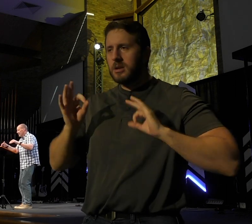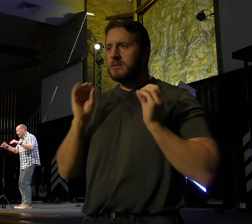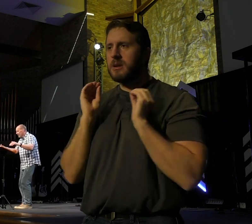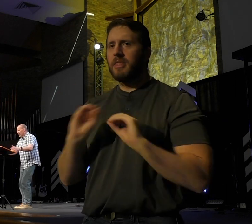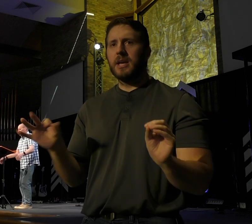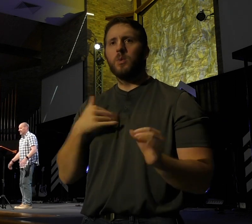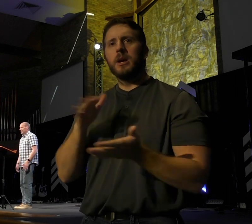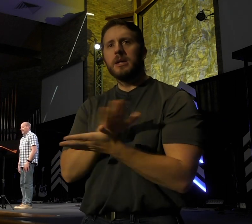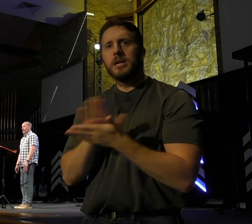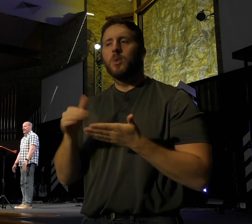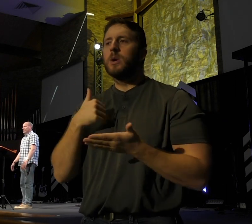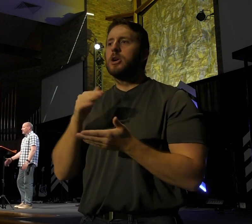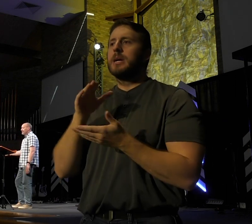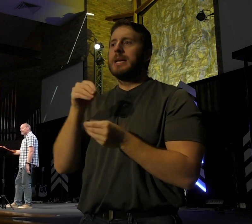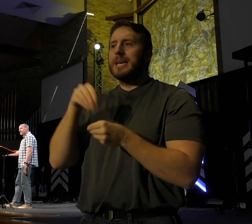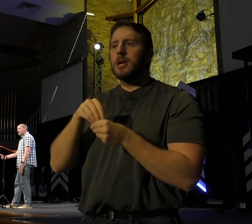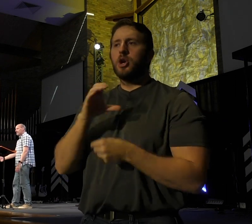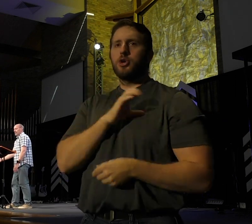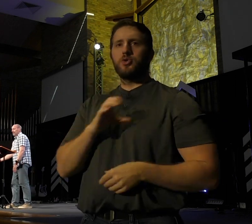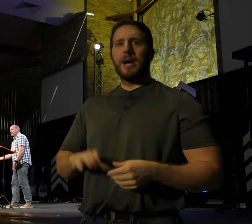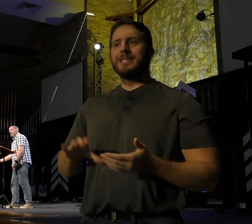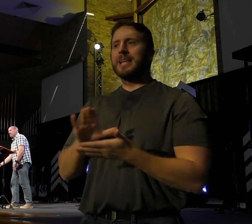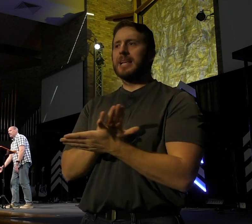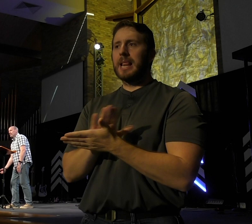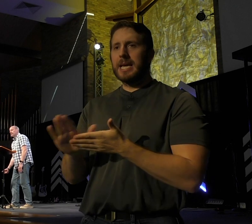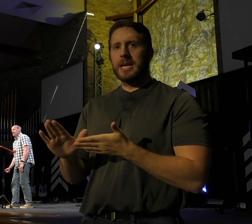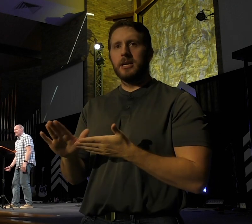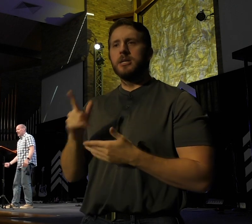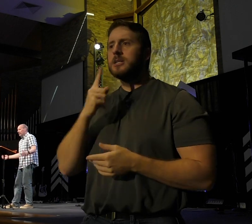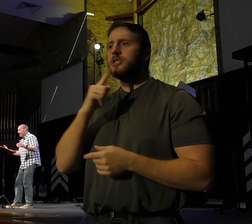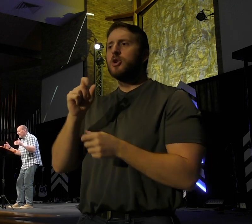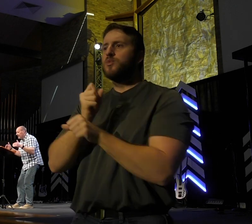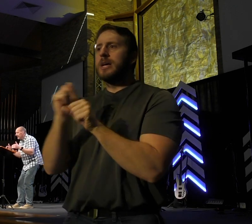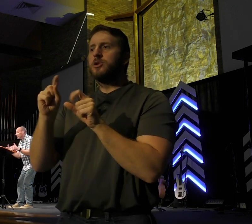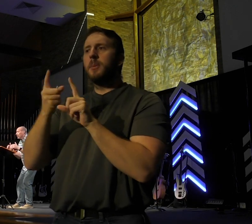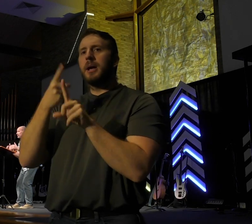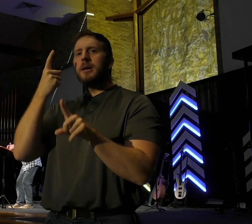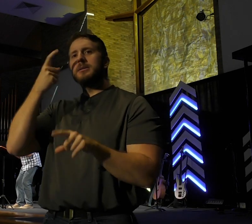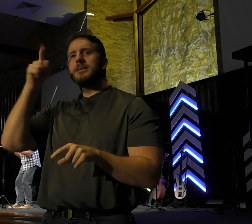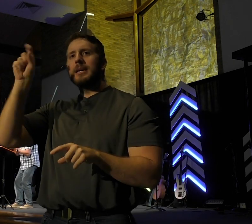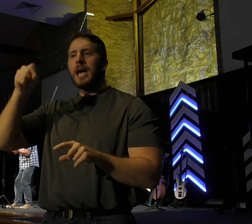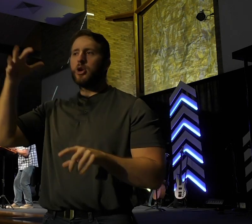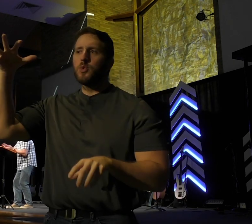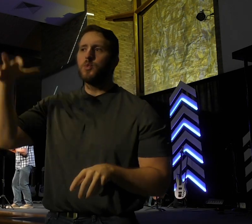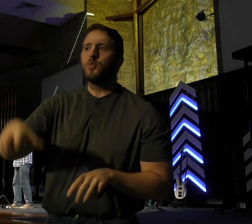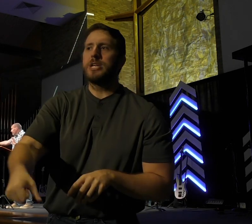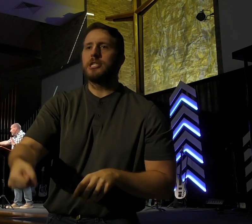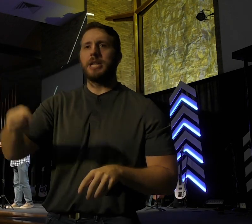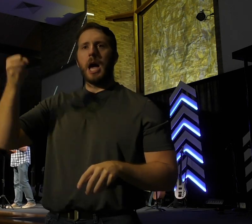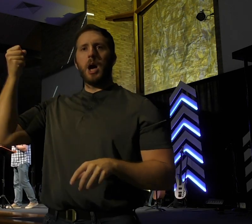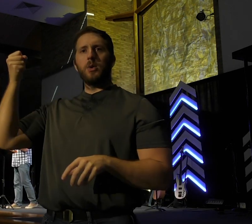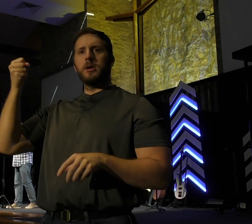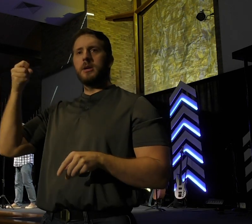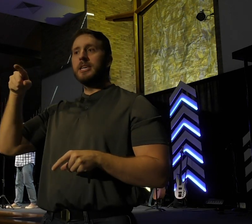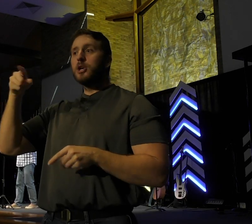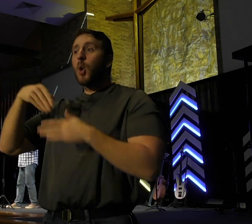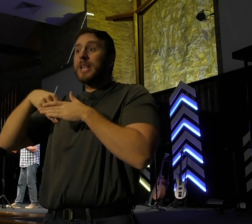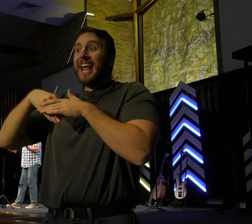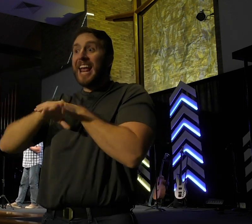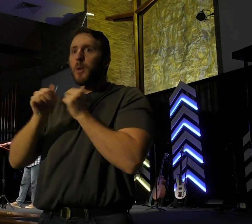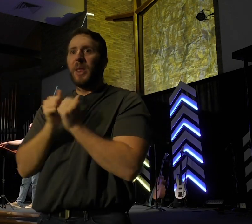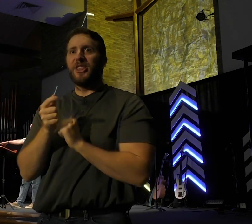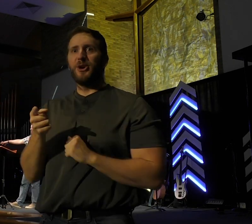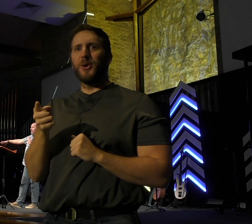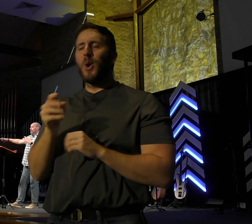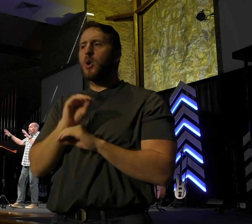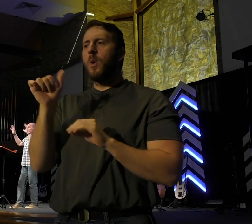in Christ. Jesus doesn't rescue by just reaching down. He goes in. No other God will do